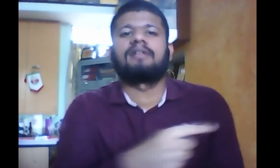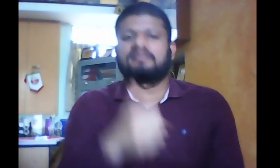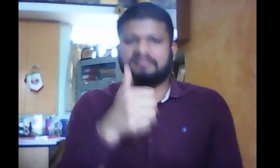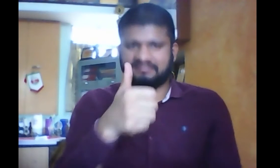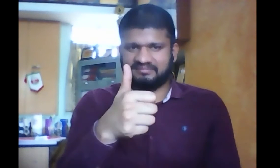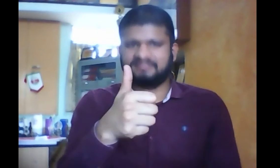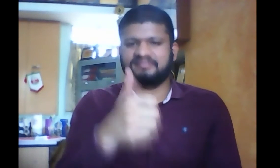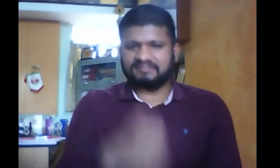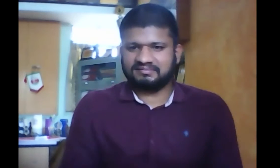She. Good.